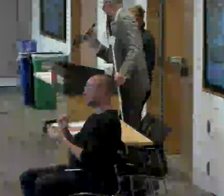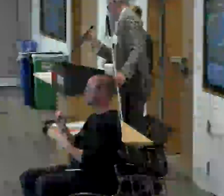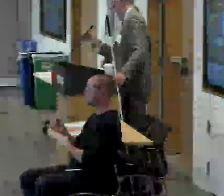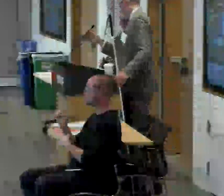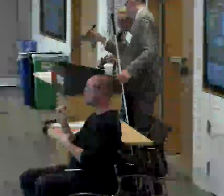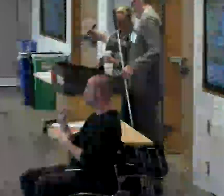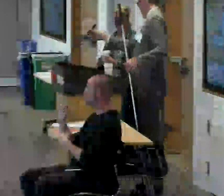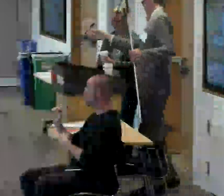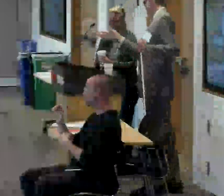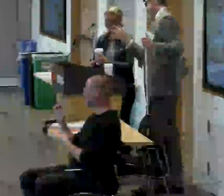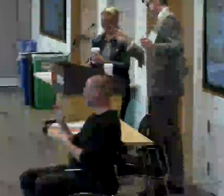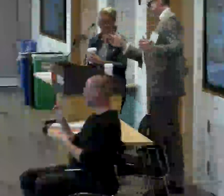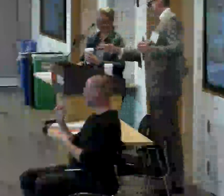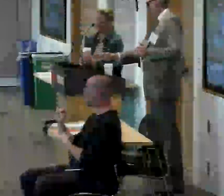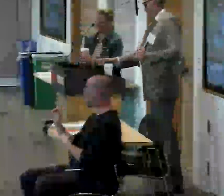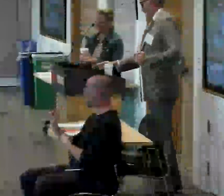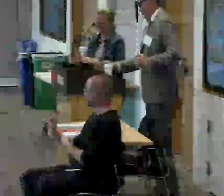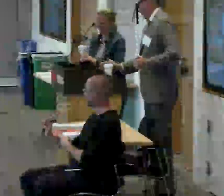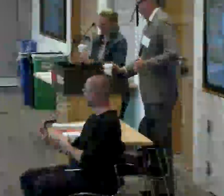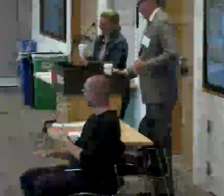Lorenz. Jesse.